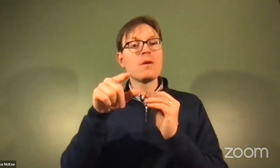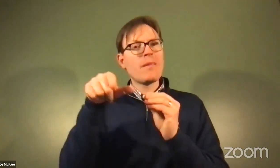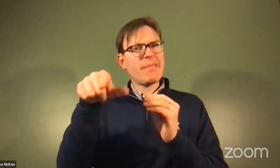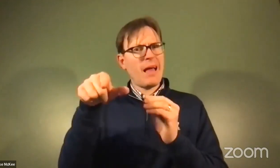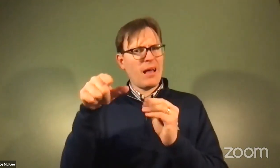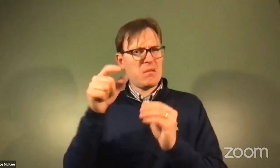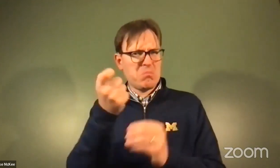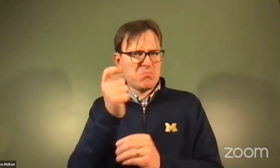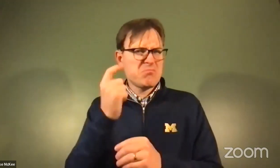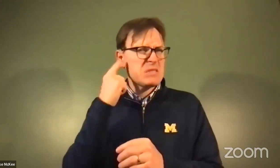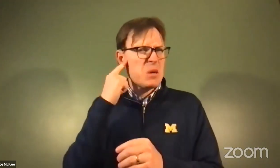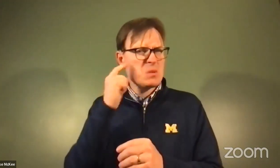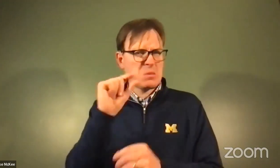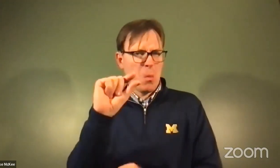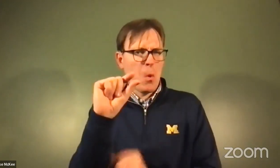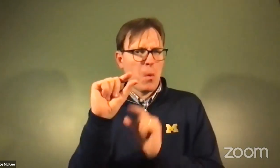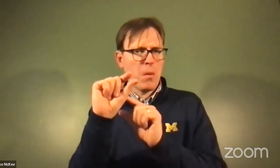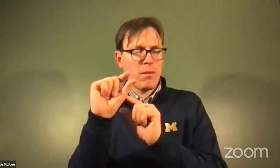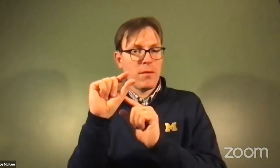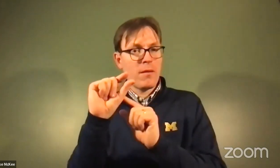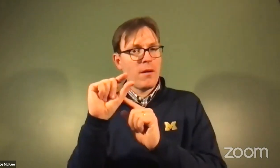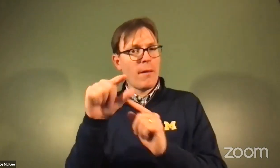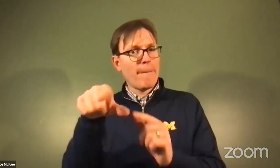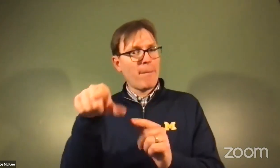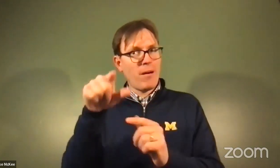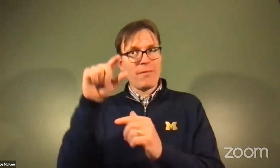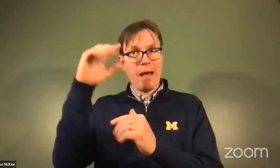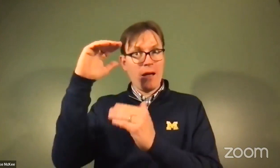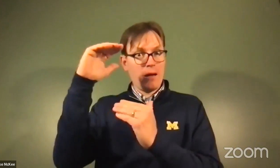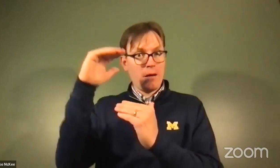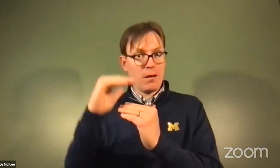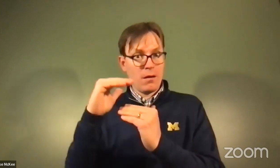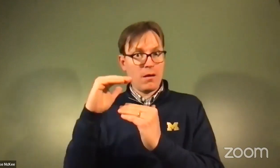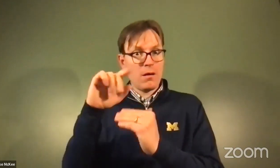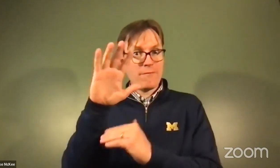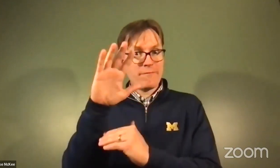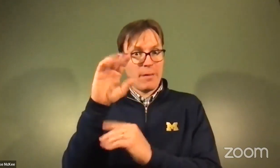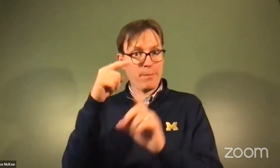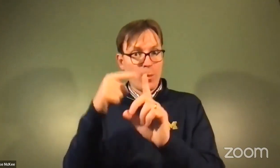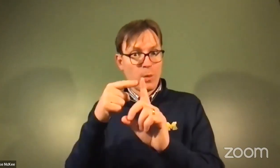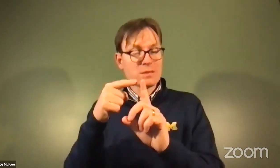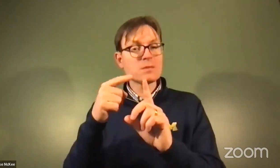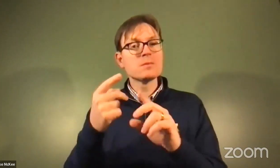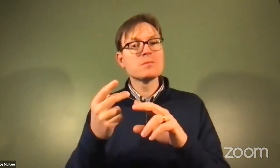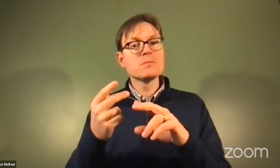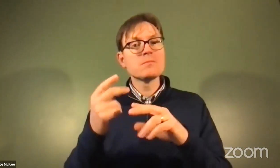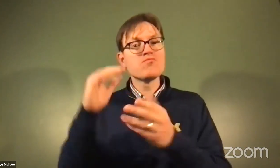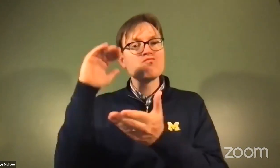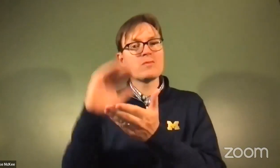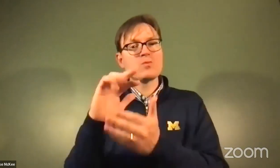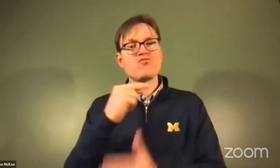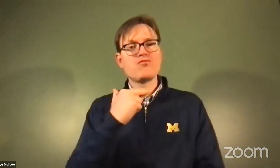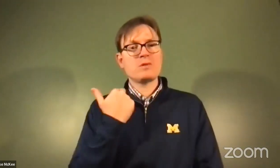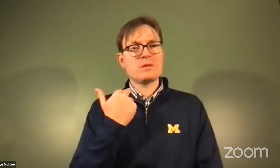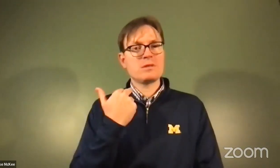were averaging 140, it would bring it down to 135. While that seems like a small decrease, just